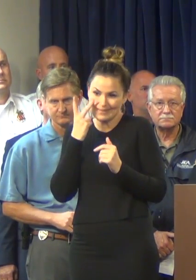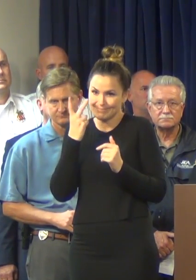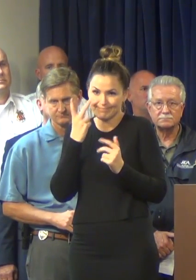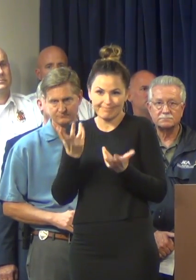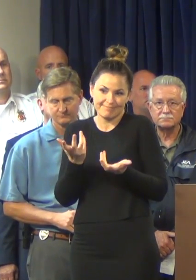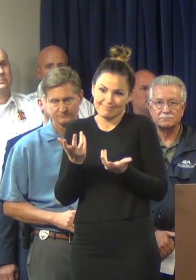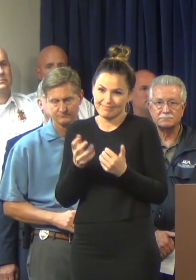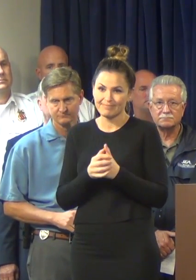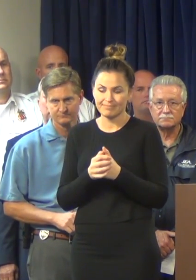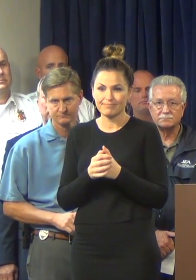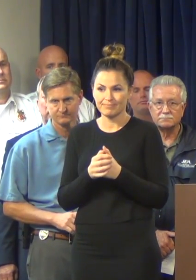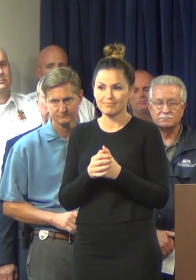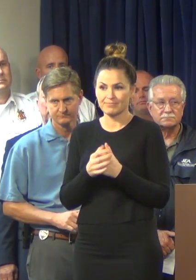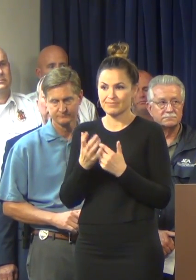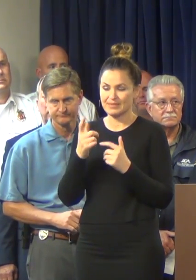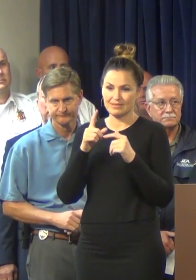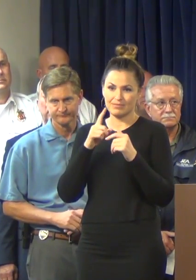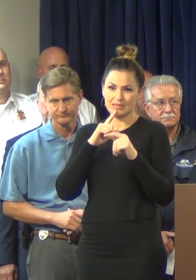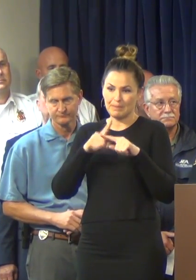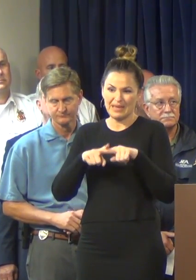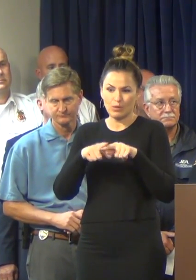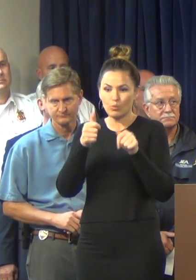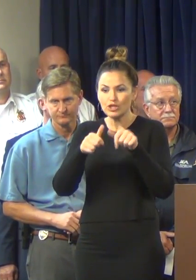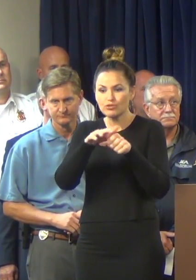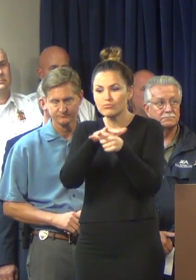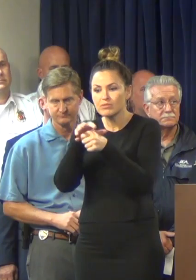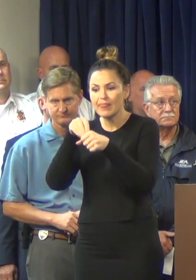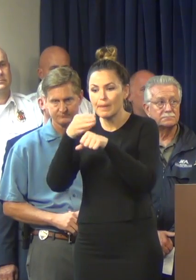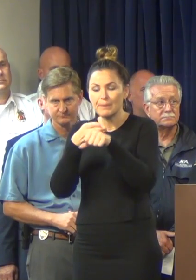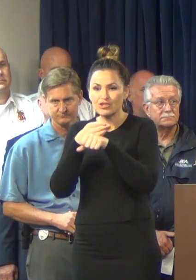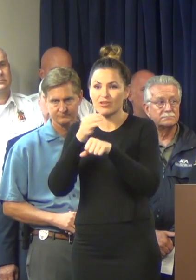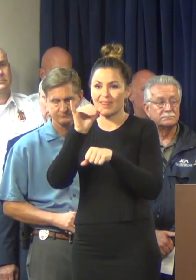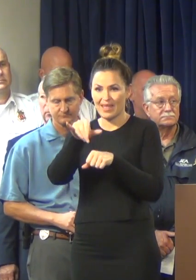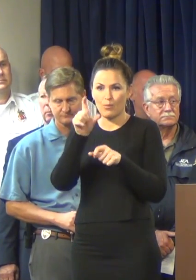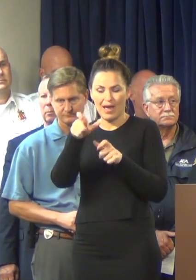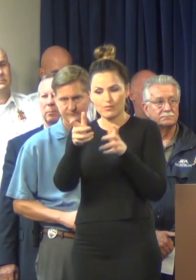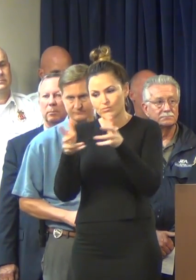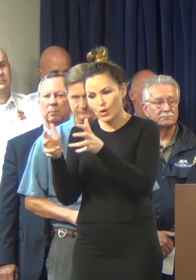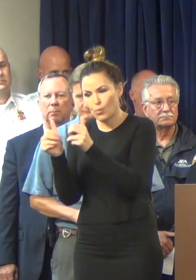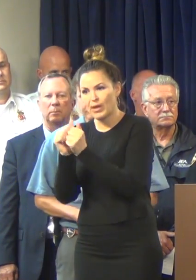temper that and gauge it a little bit to different parts of the beaches. So, something again we have to work with the beaches